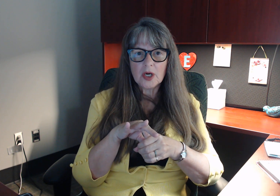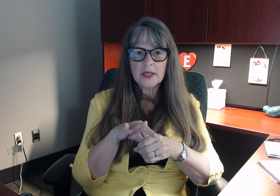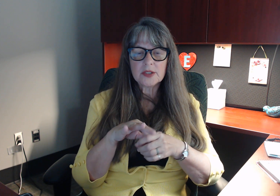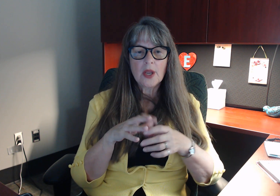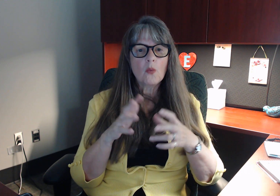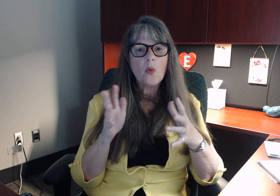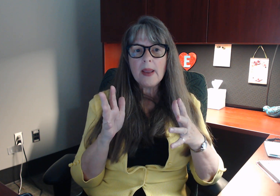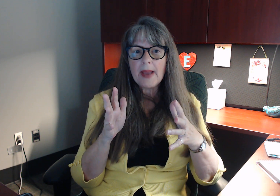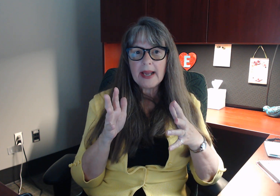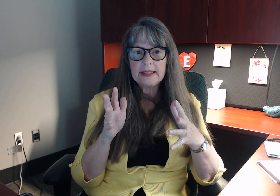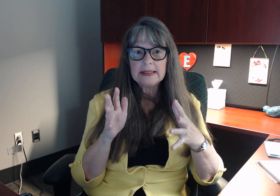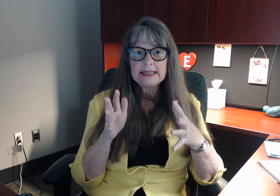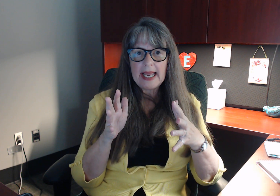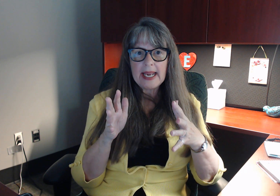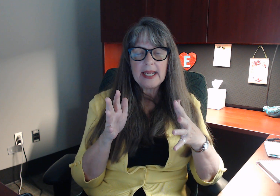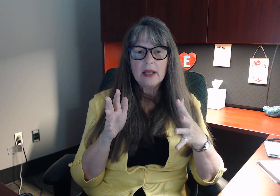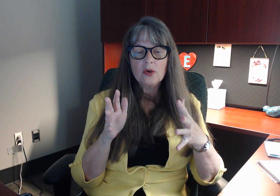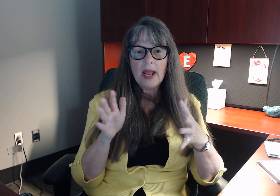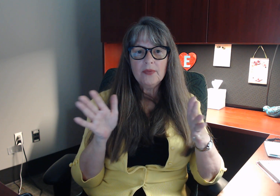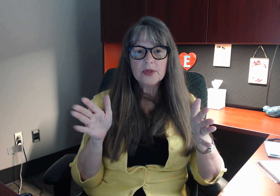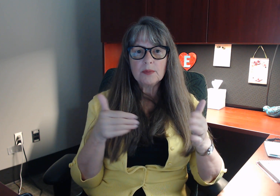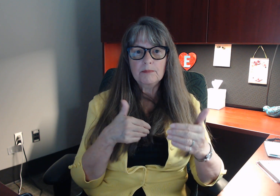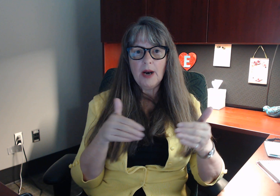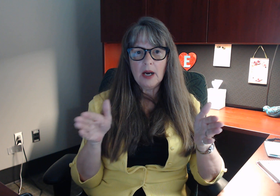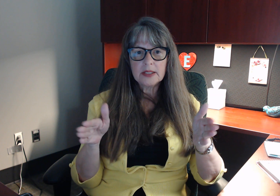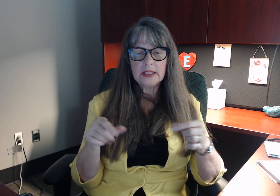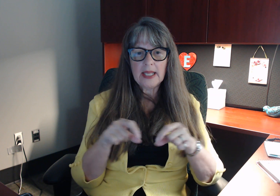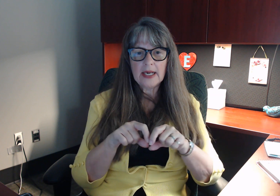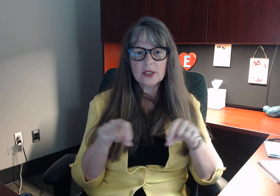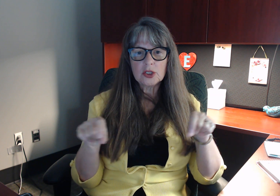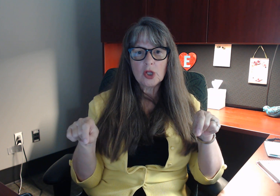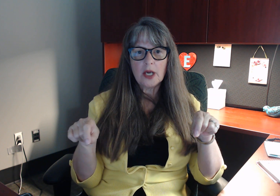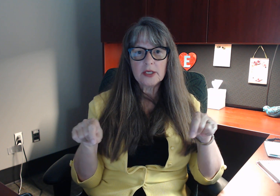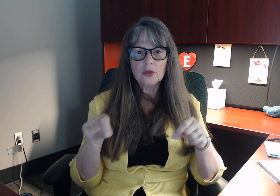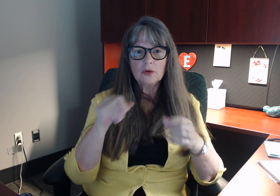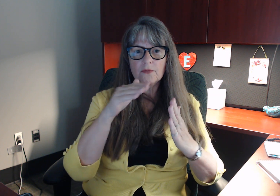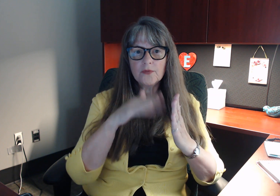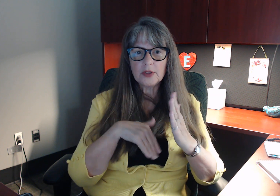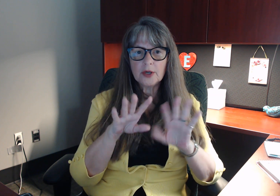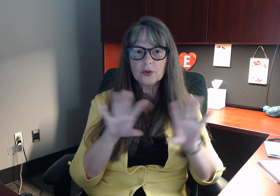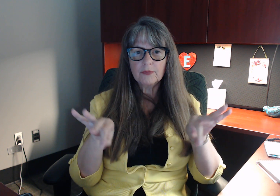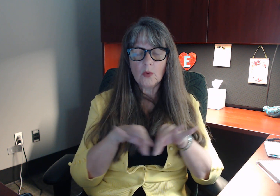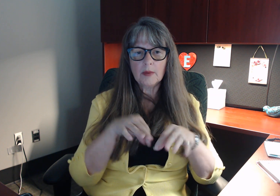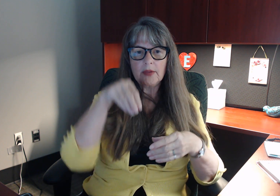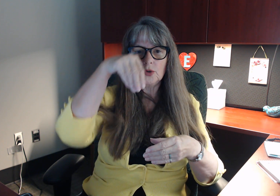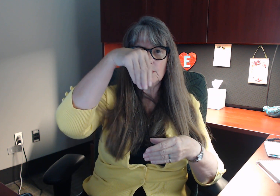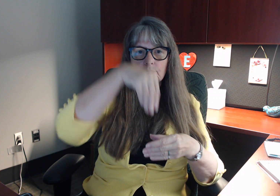because way back in the day, you had this box and it had a slot. And so you filled out your form and then you put it